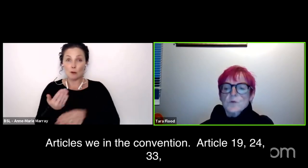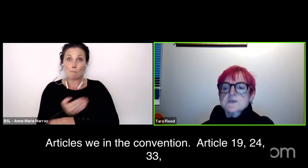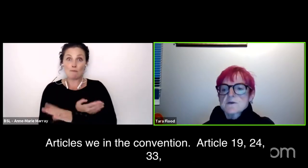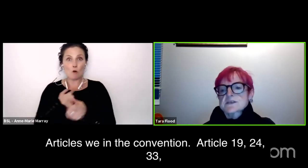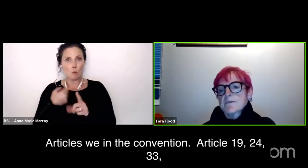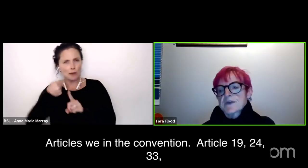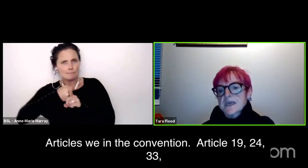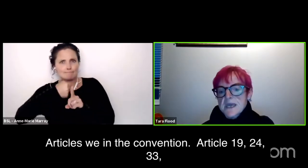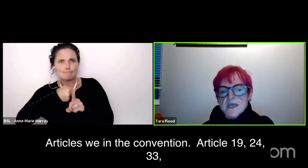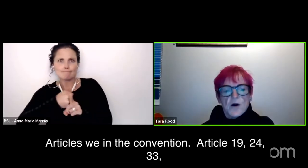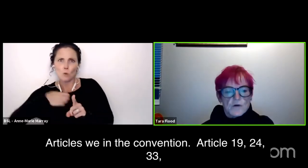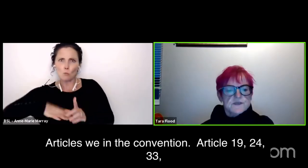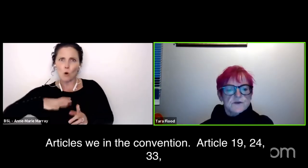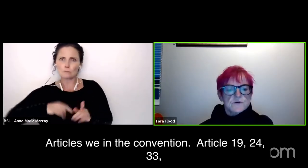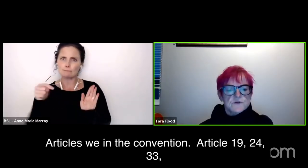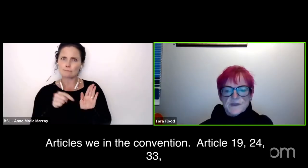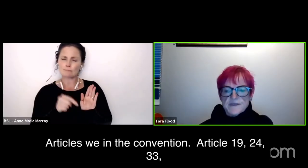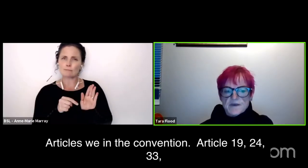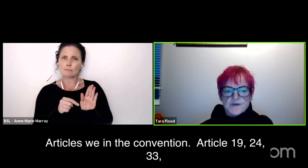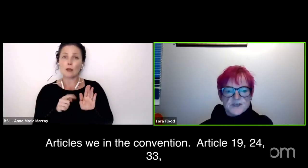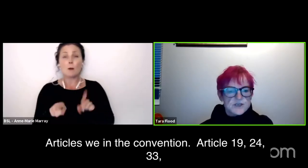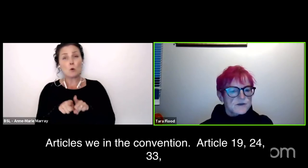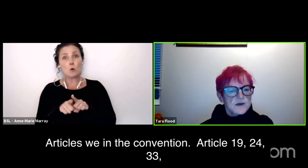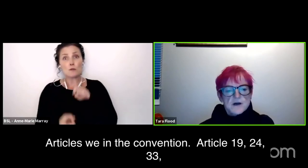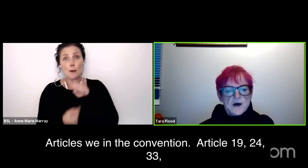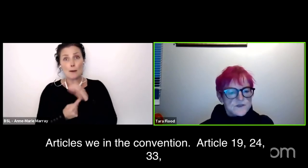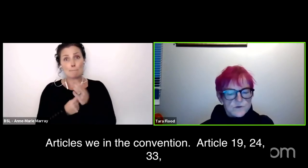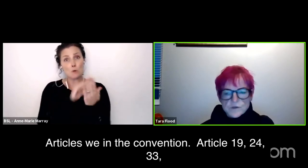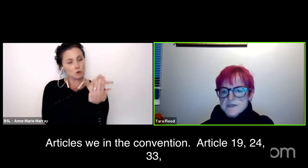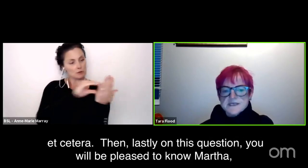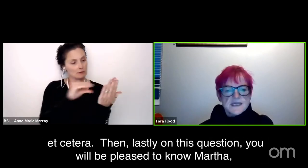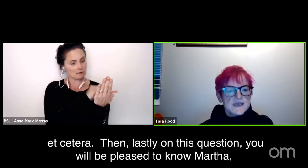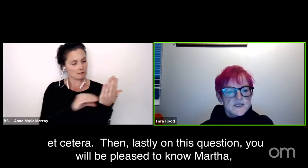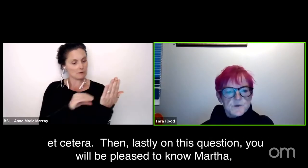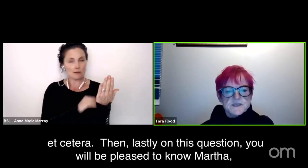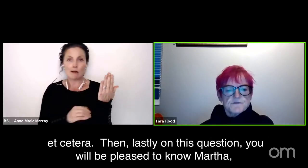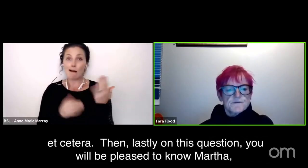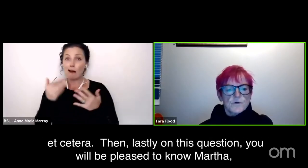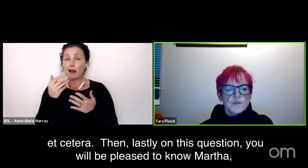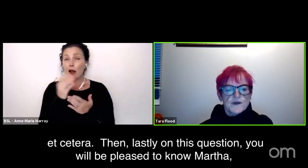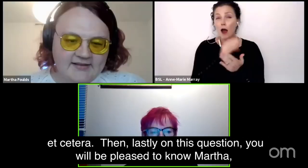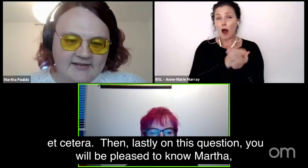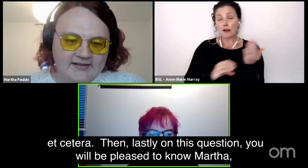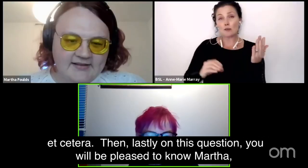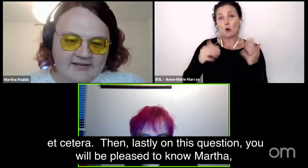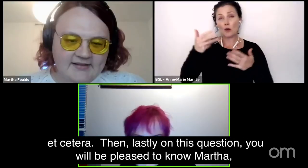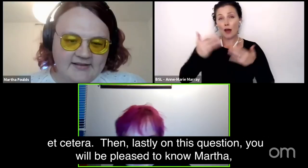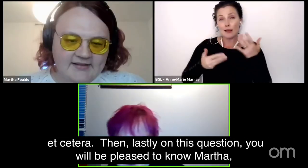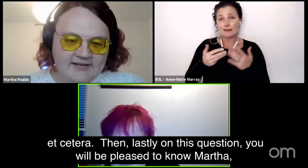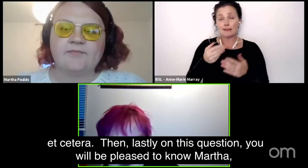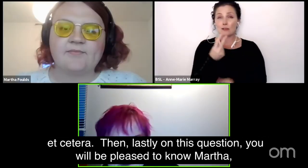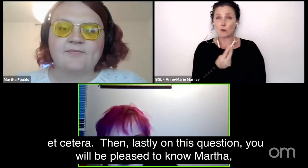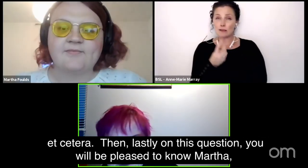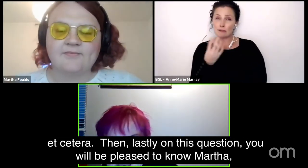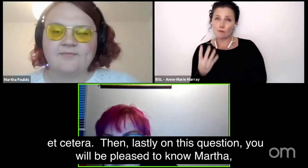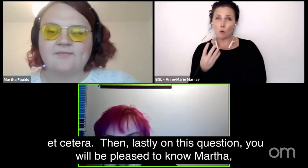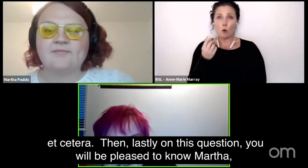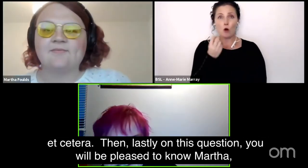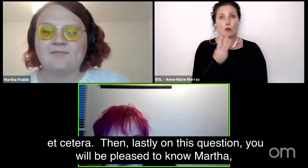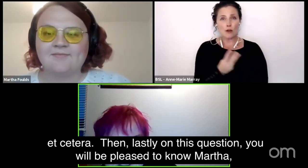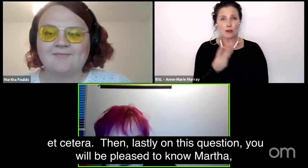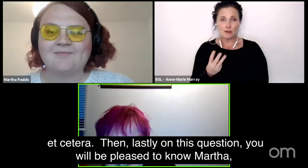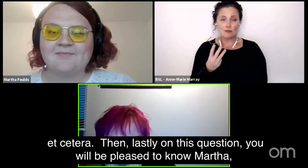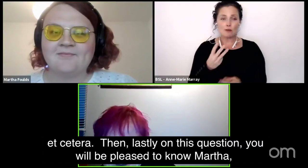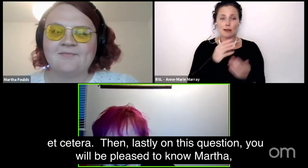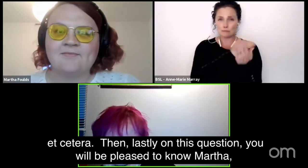for it, but also some of the key articles within the convention, article 19, 24, 33, etc. And